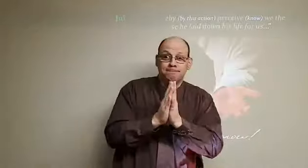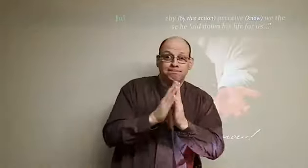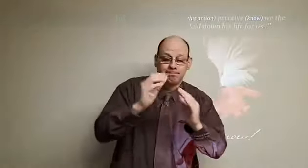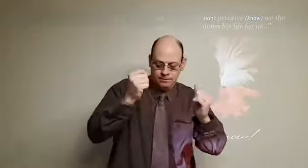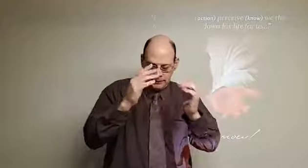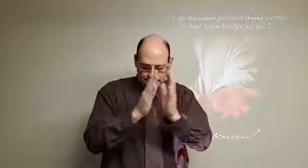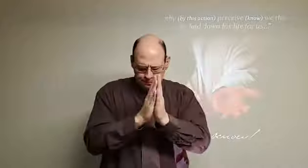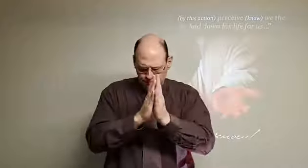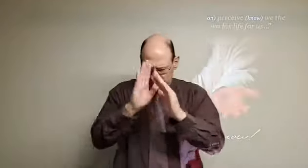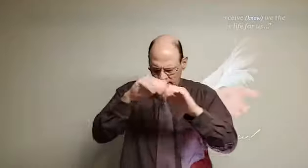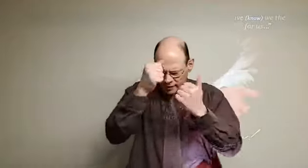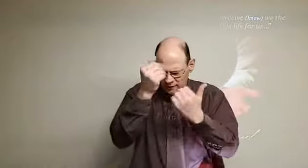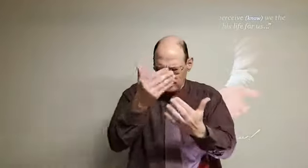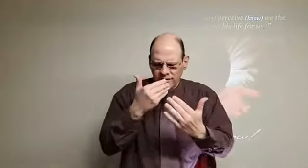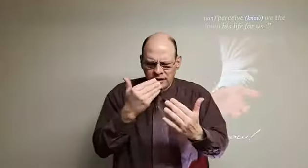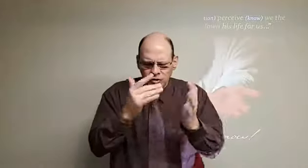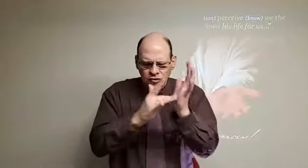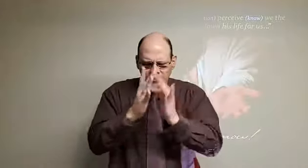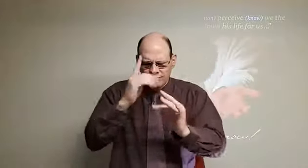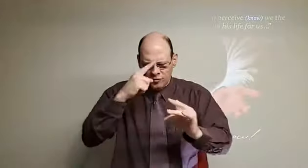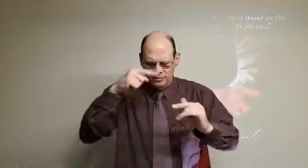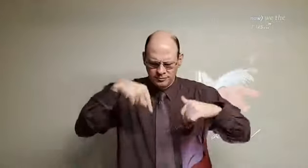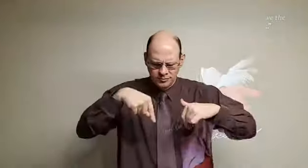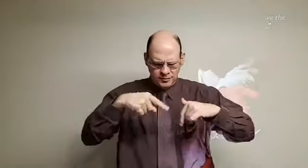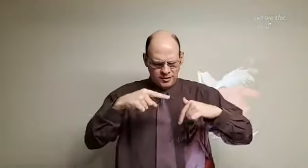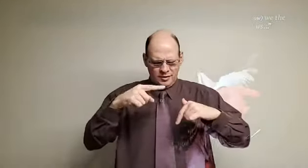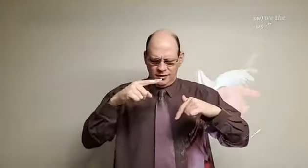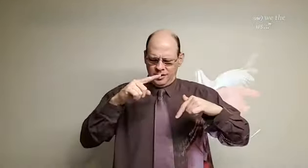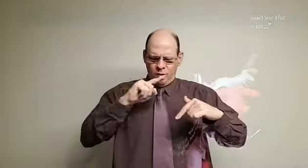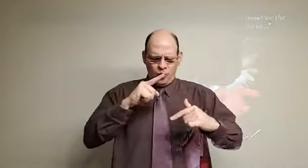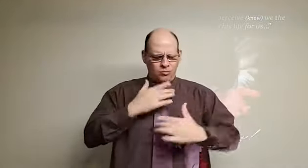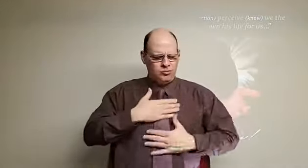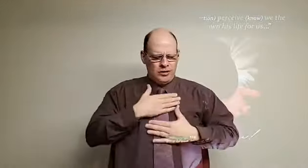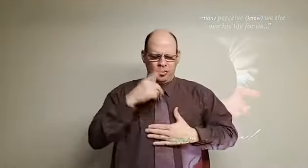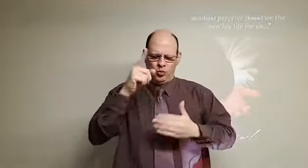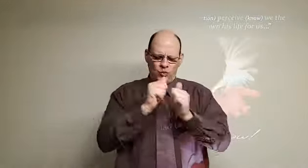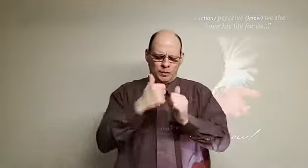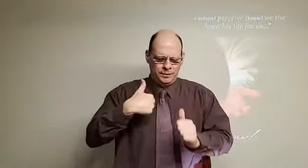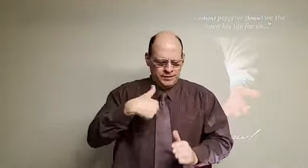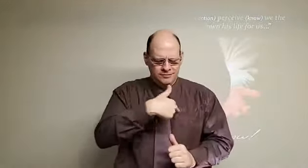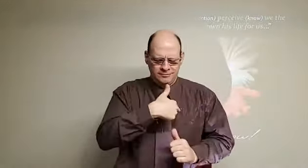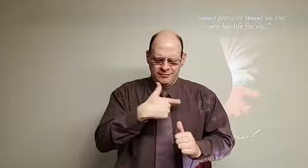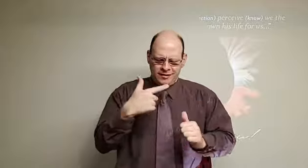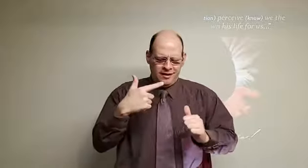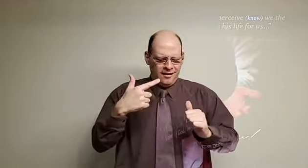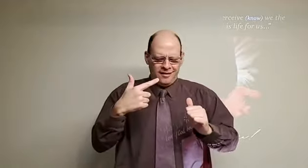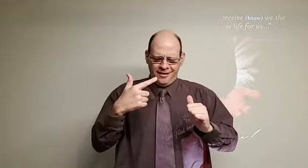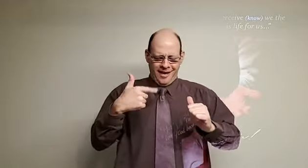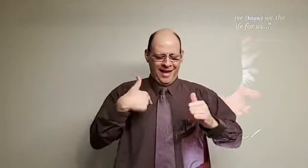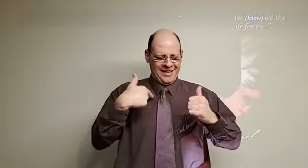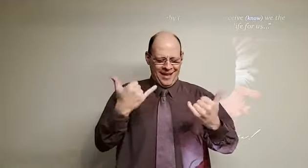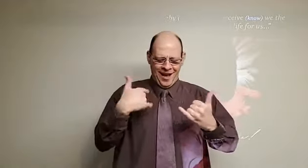it will rain so let's pray dear Heavenly Father we thank you Jesus I am so thankful that you have been with me today